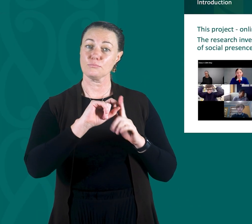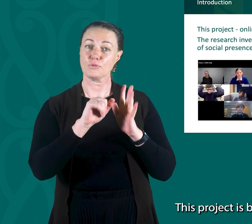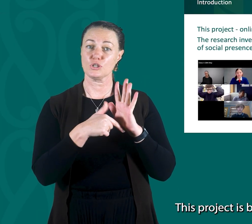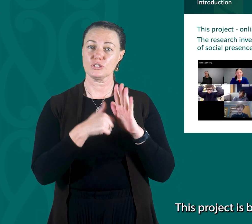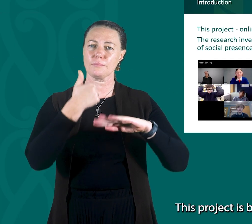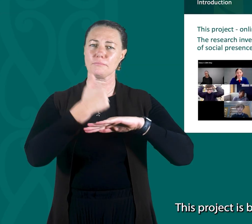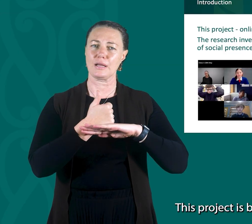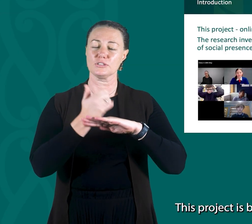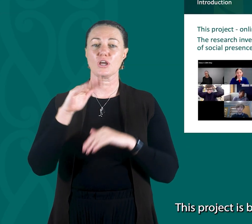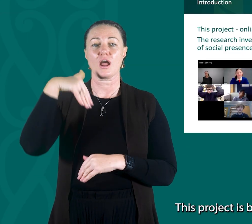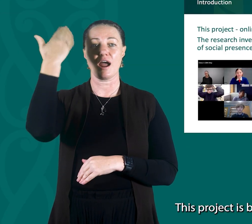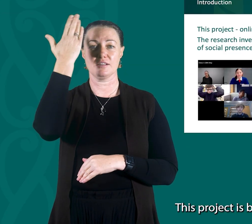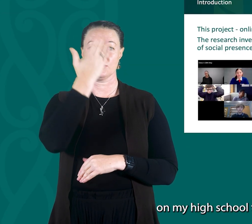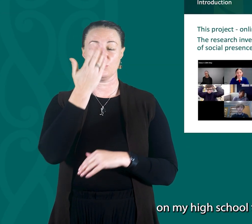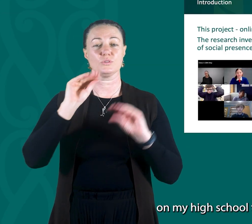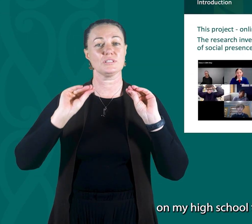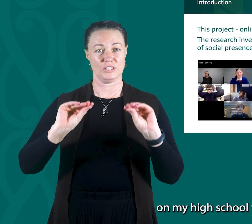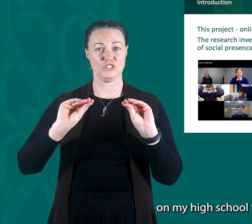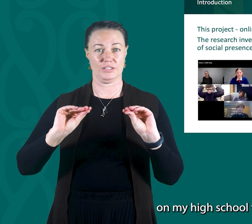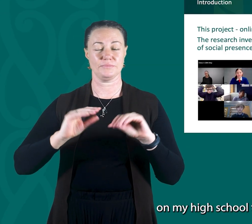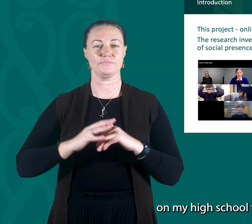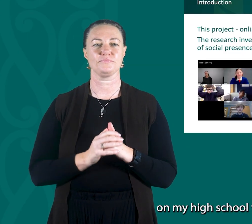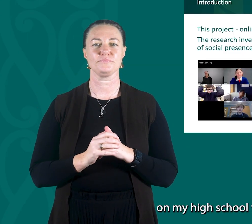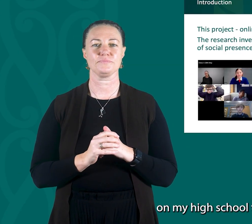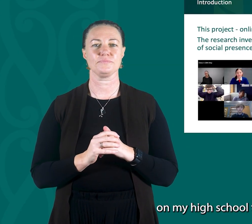This project is based on my high school teaching.